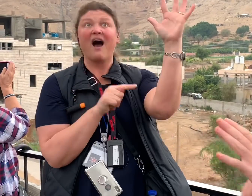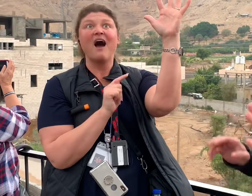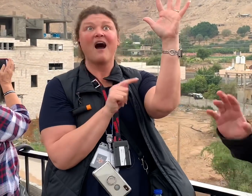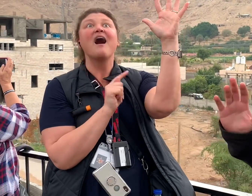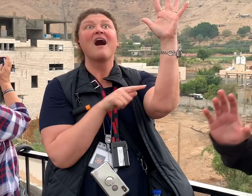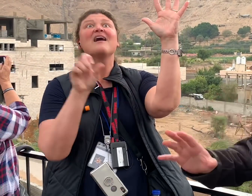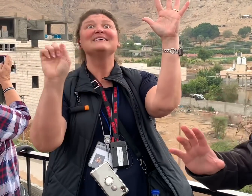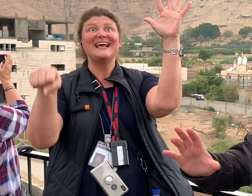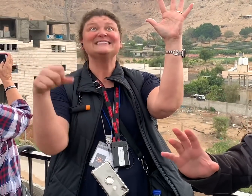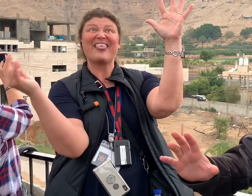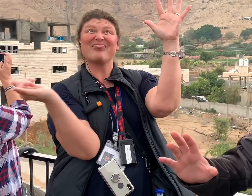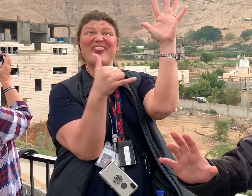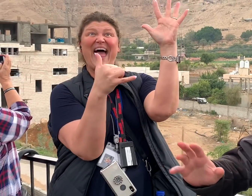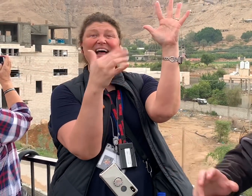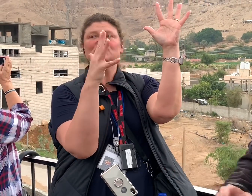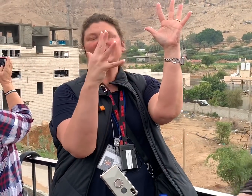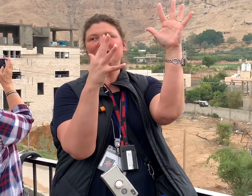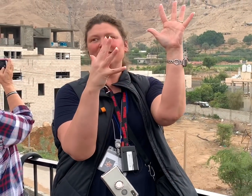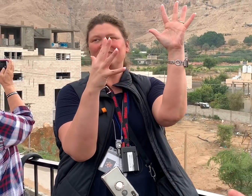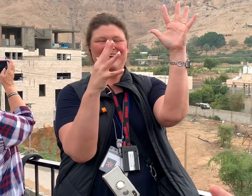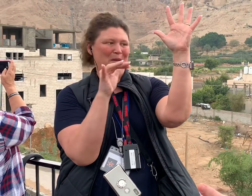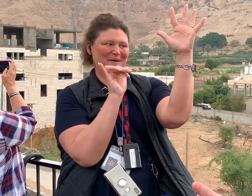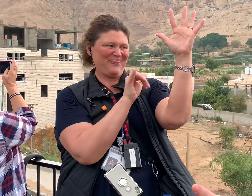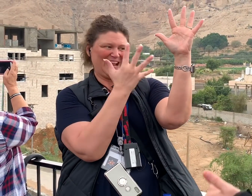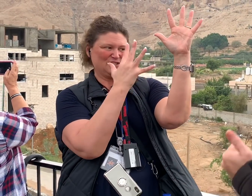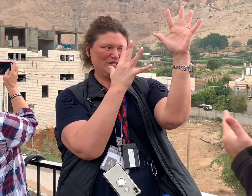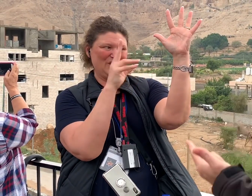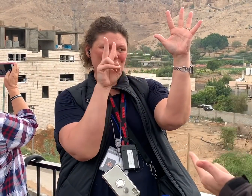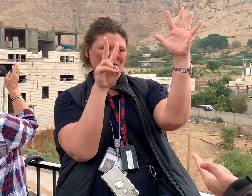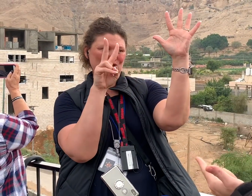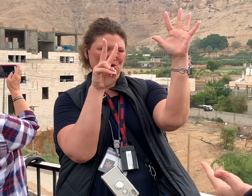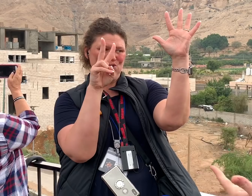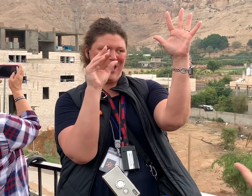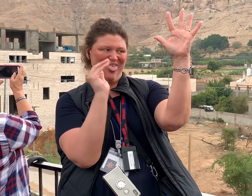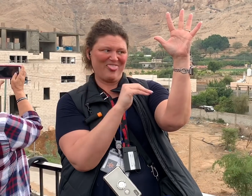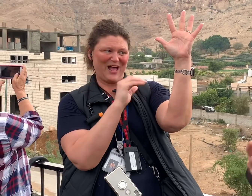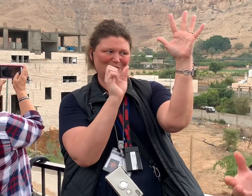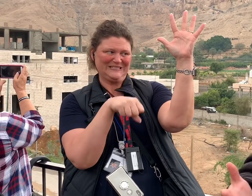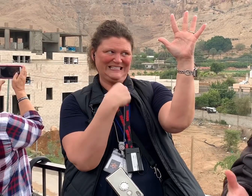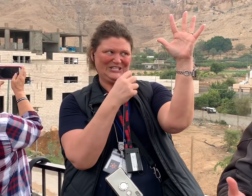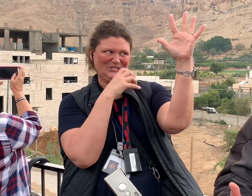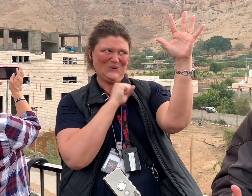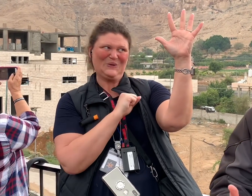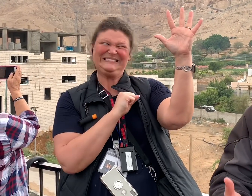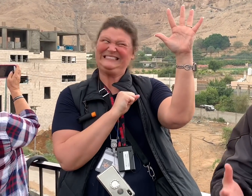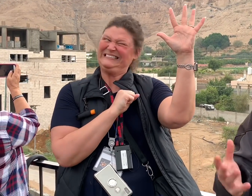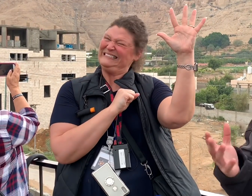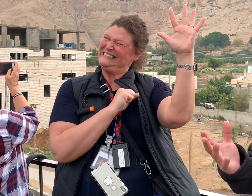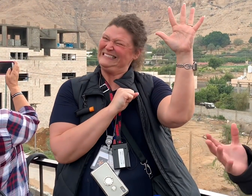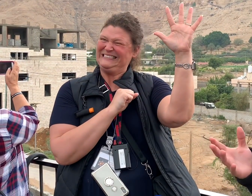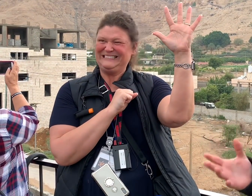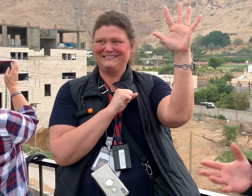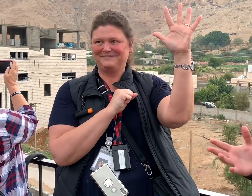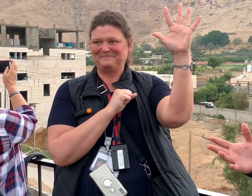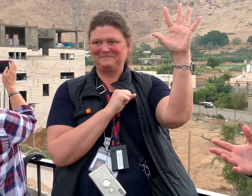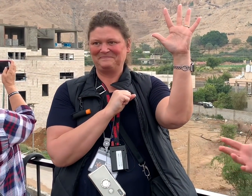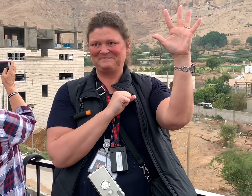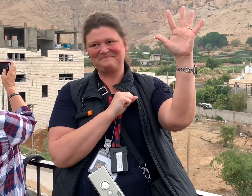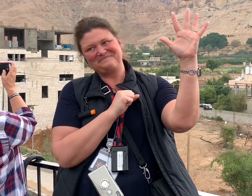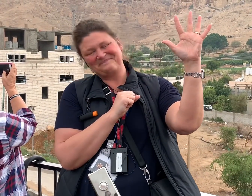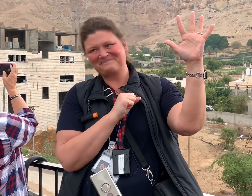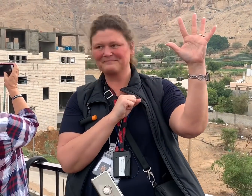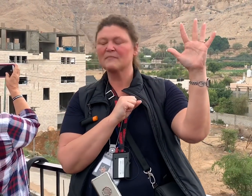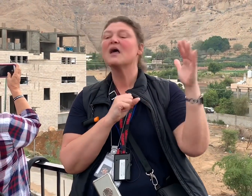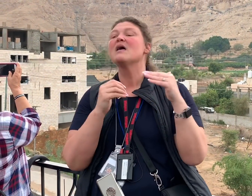Land. There are a lot of traditions, Christian traditions, Jewish traditions, and Muslim traditions. And the next